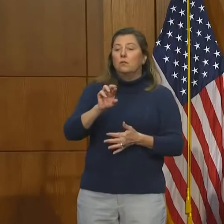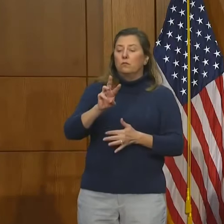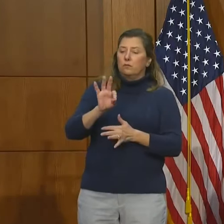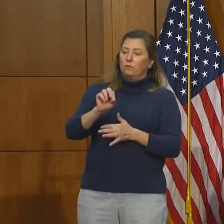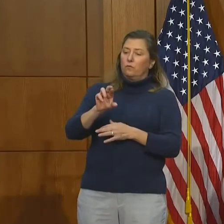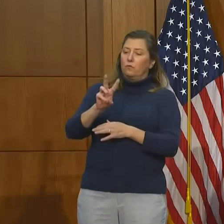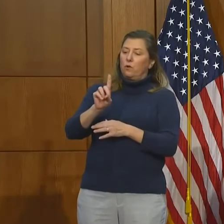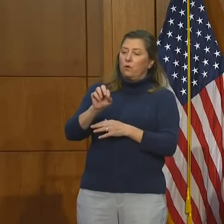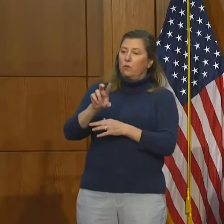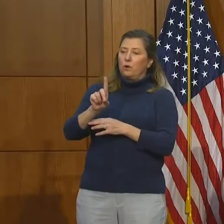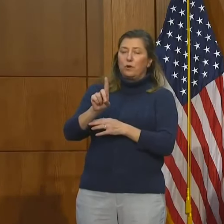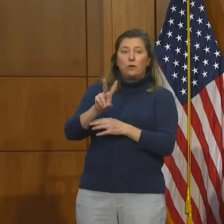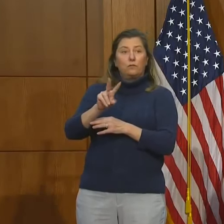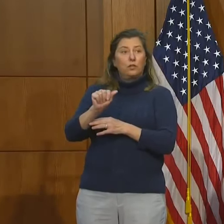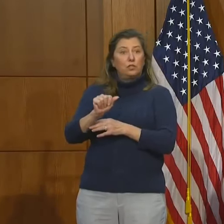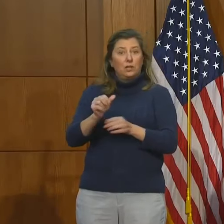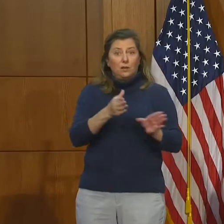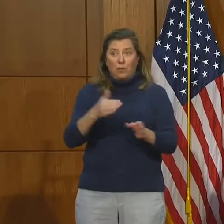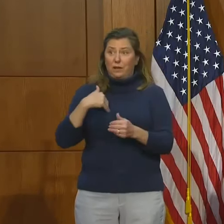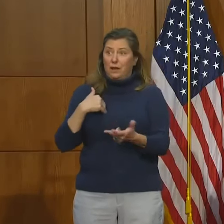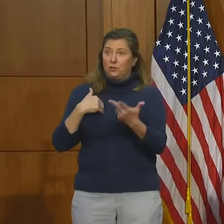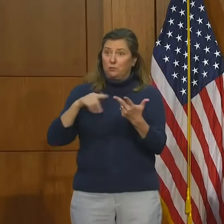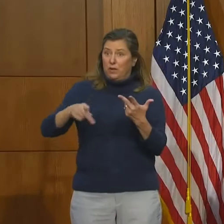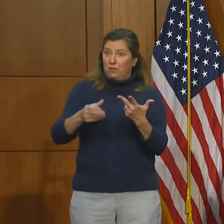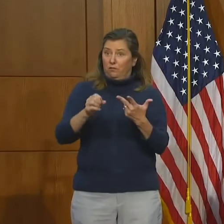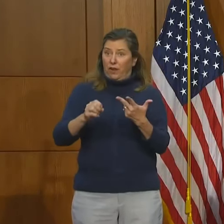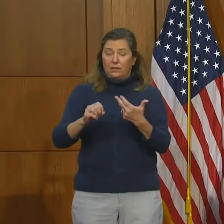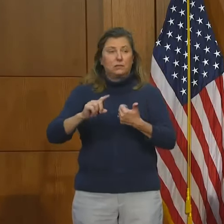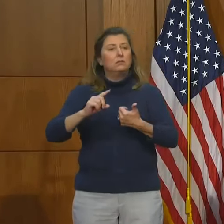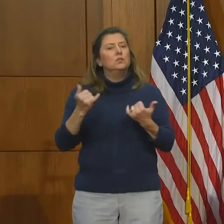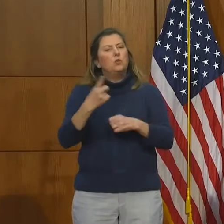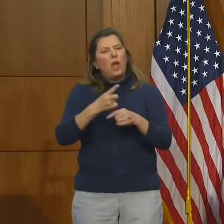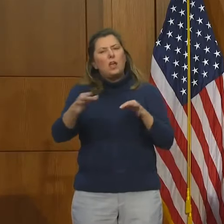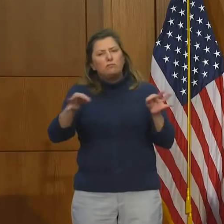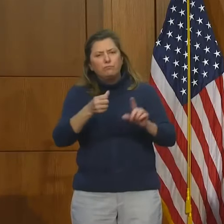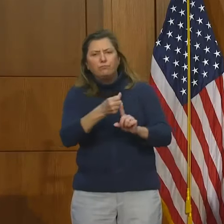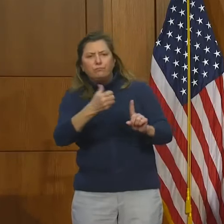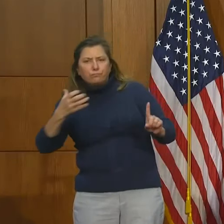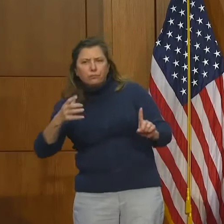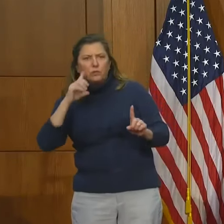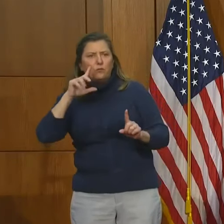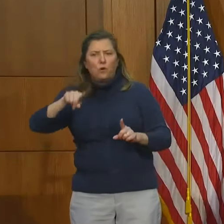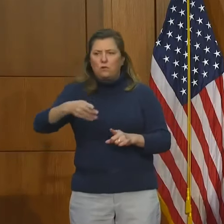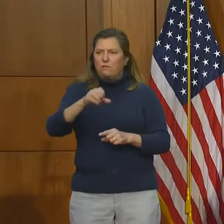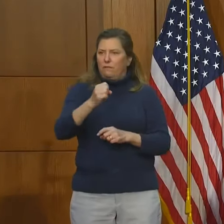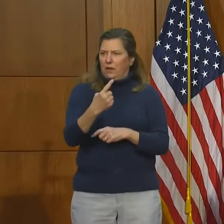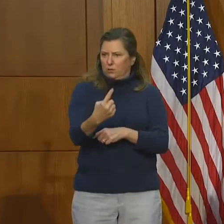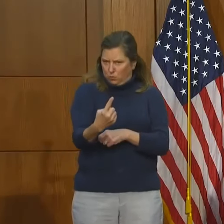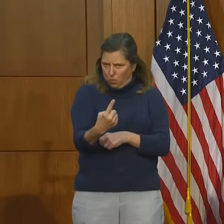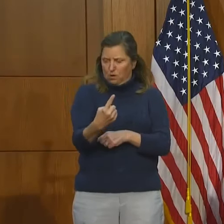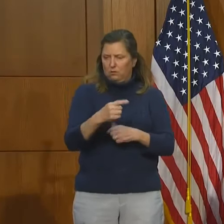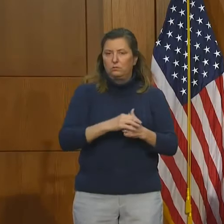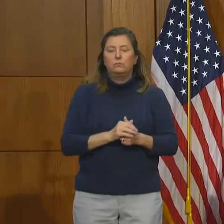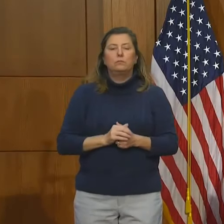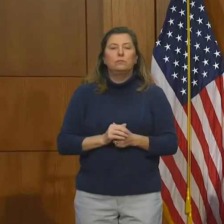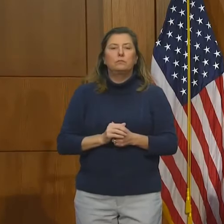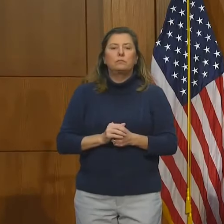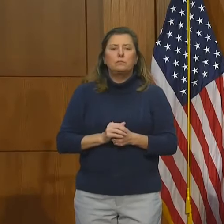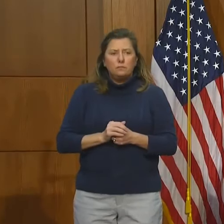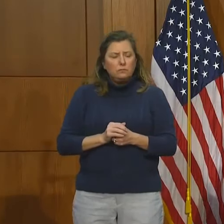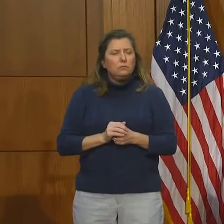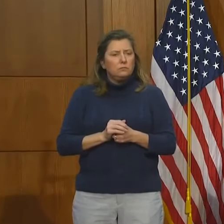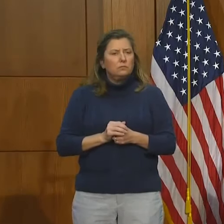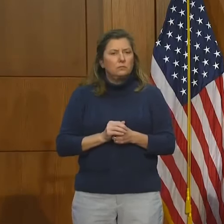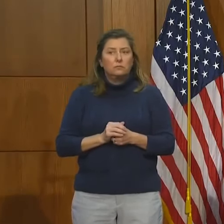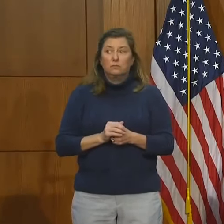plan has 3 phases. Today, I'm going to give more details on phase 1. As you